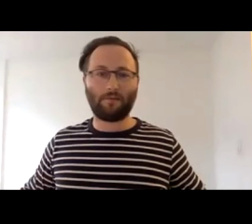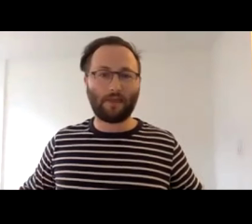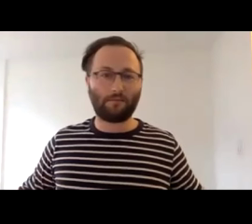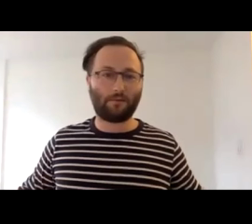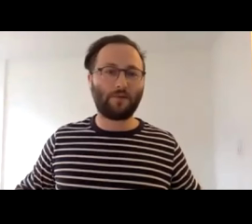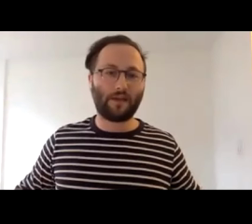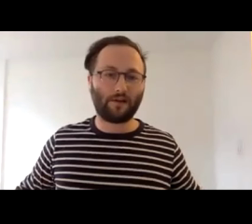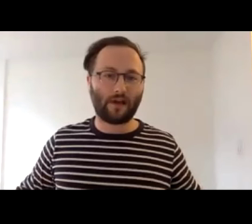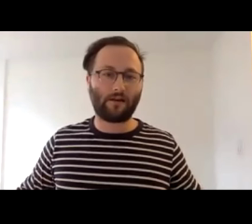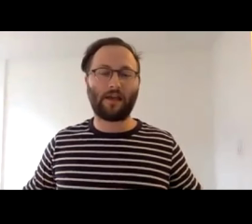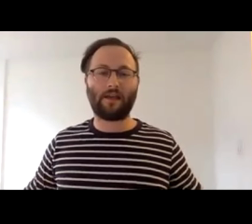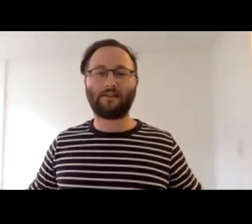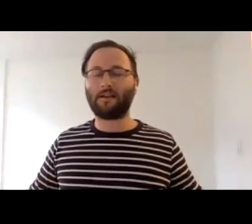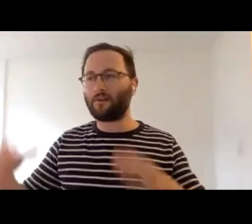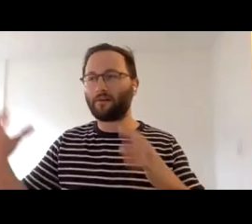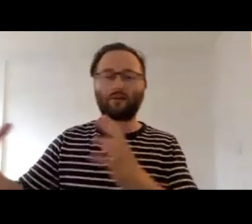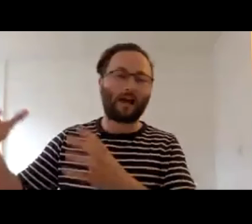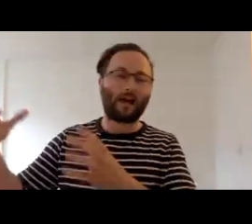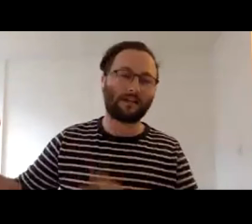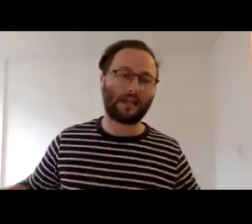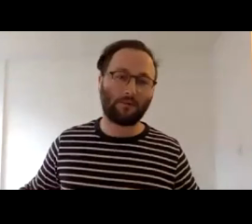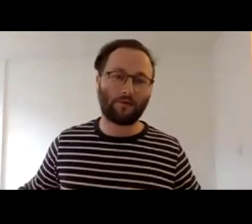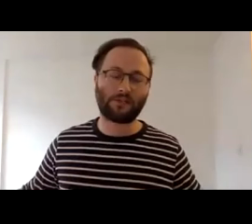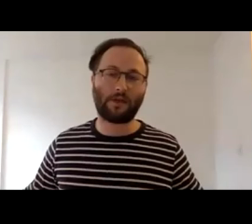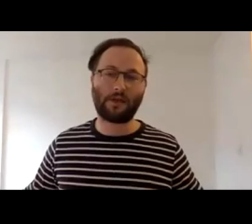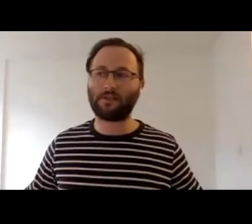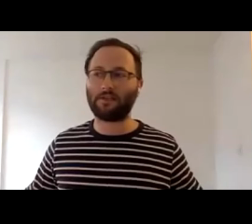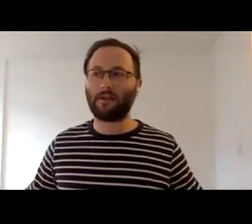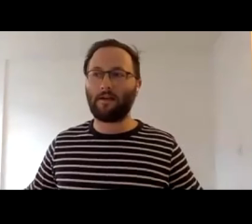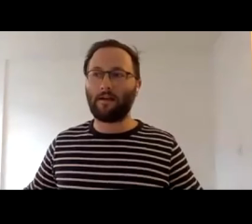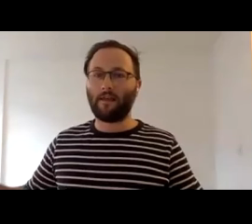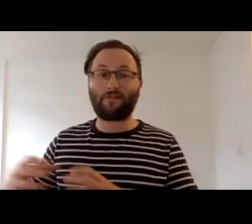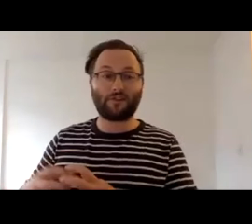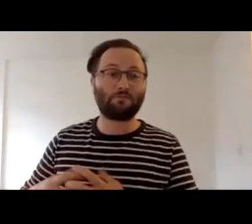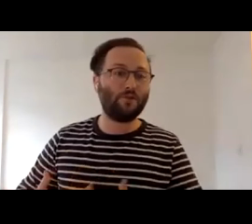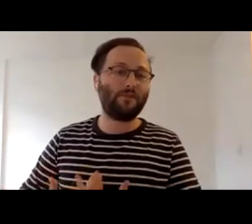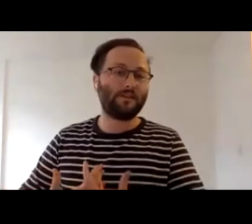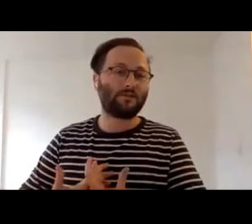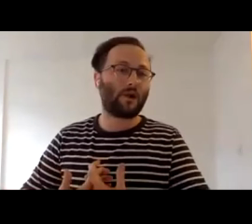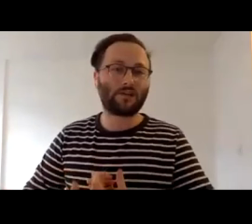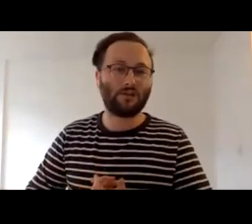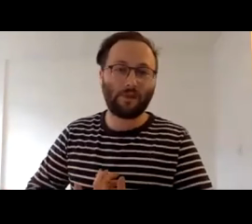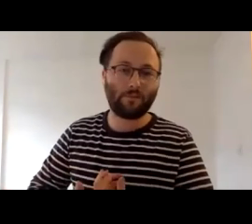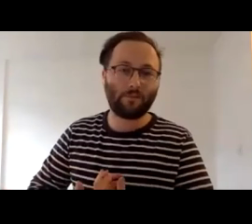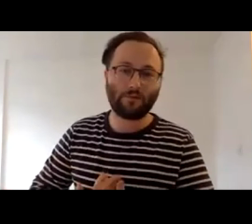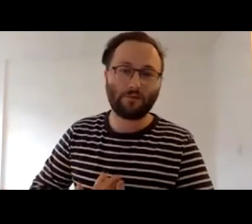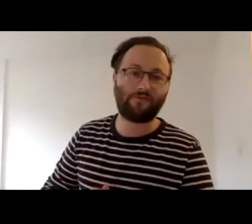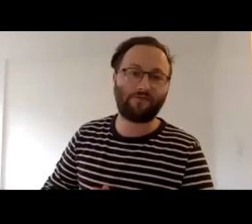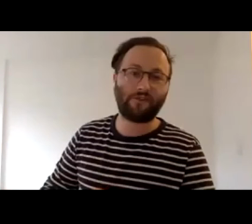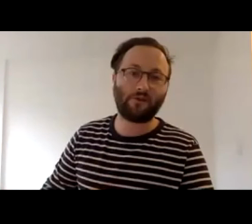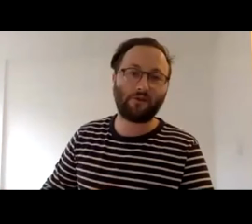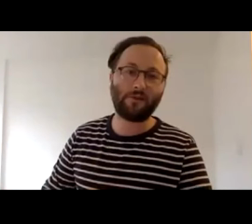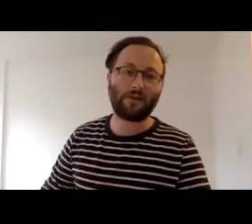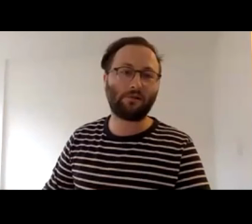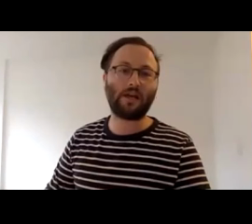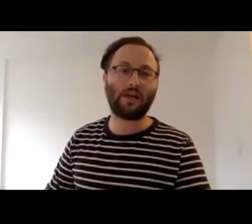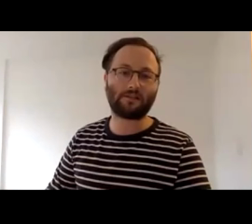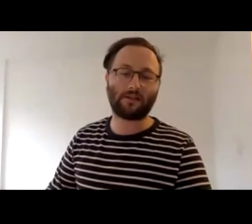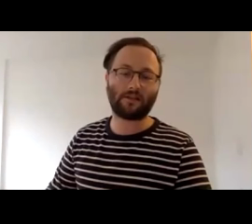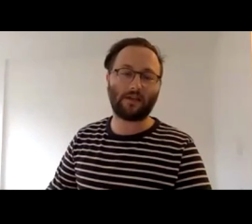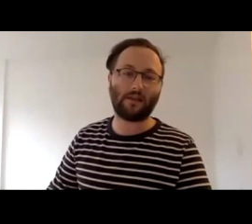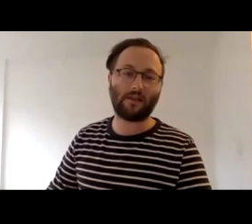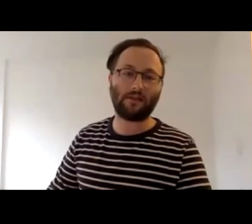but put on the internet. And another classic example in this space is the first movies were actually people just filming plays